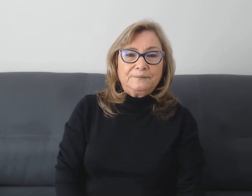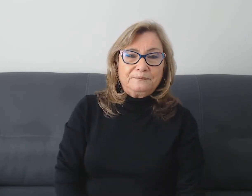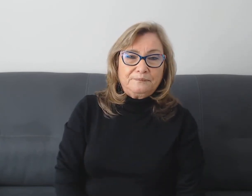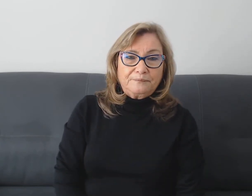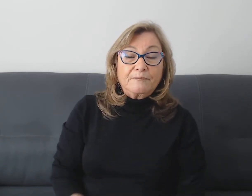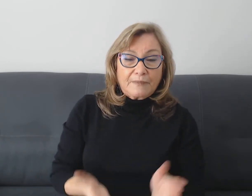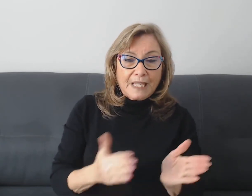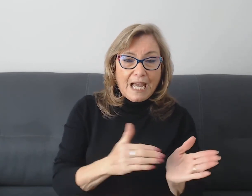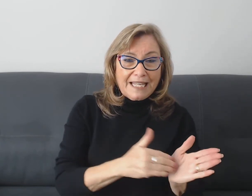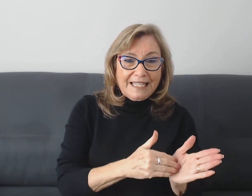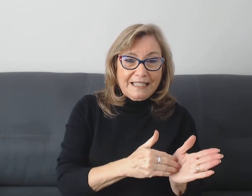Again,